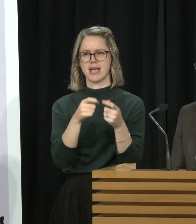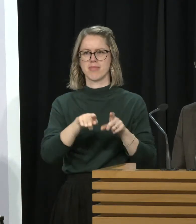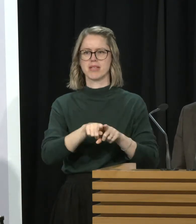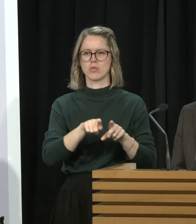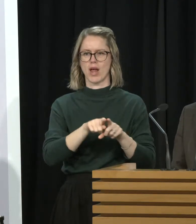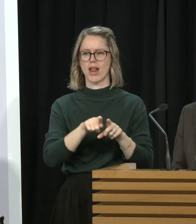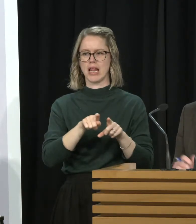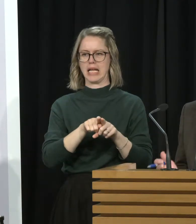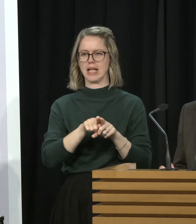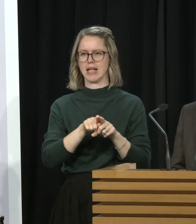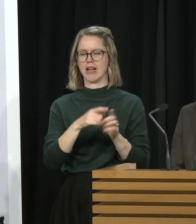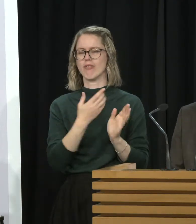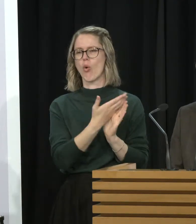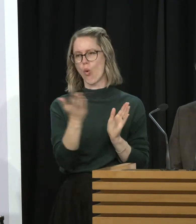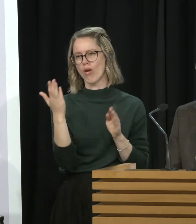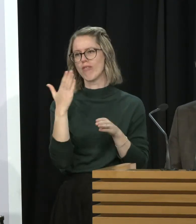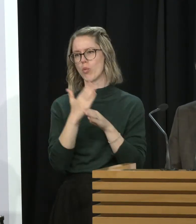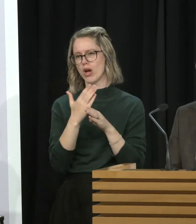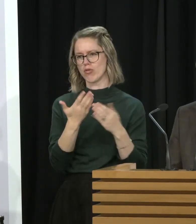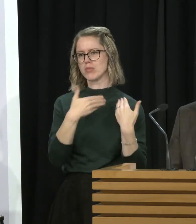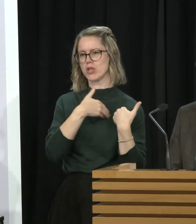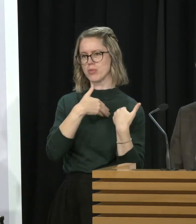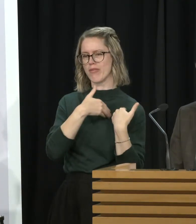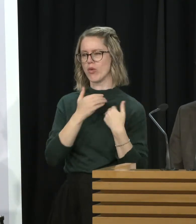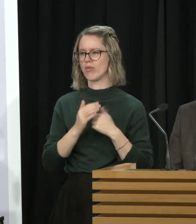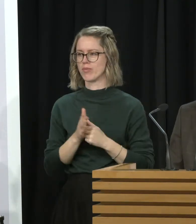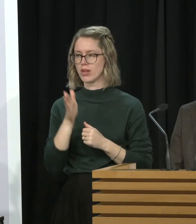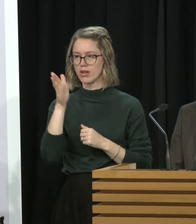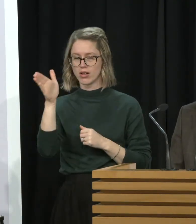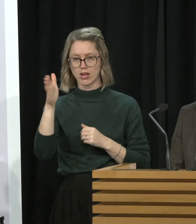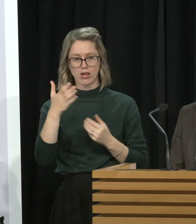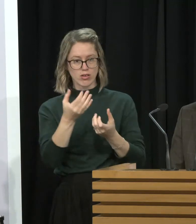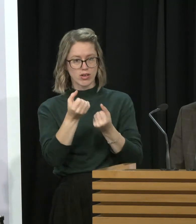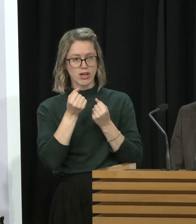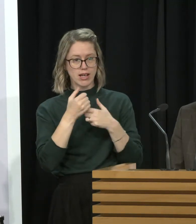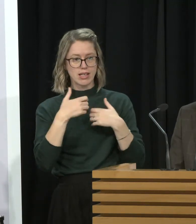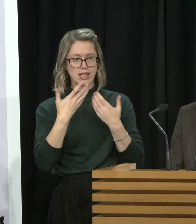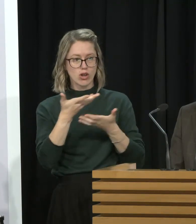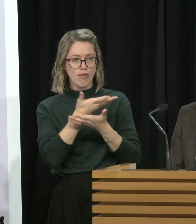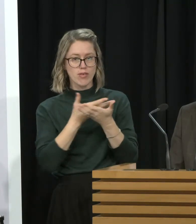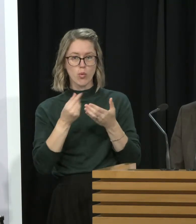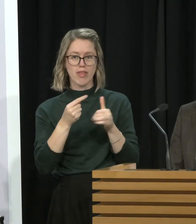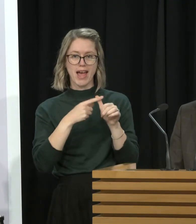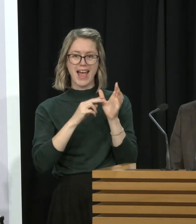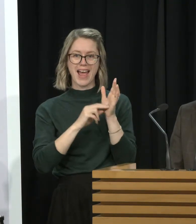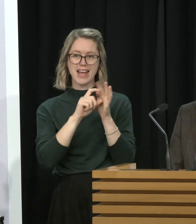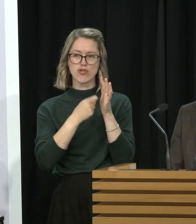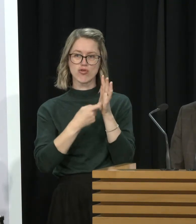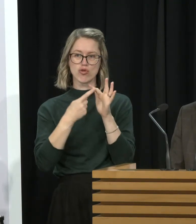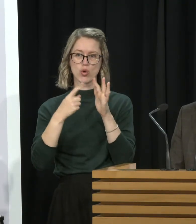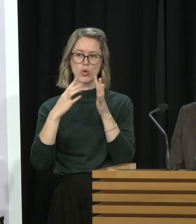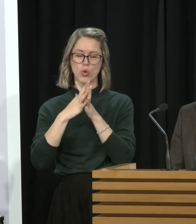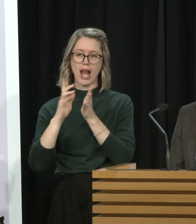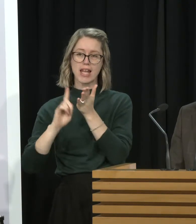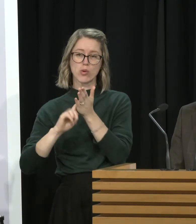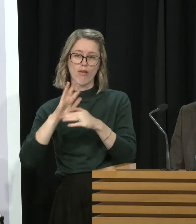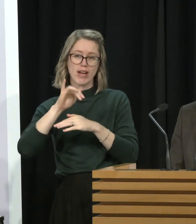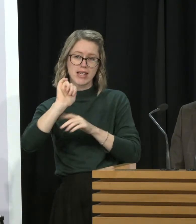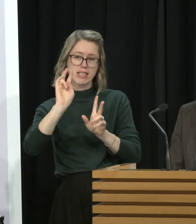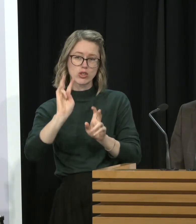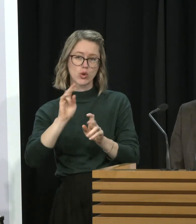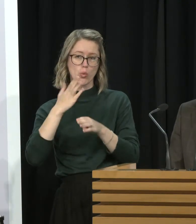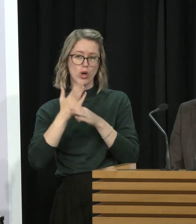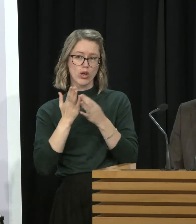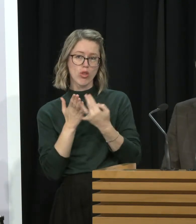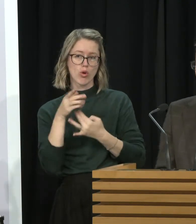well across all the work we are responsible for. Have you had any conversations with Andrew Little about his particular issues, and are you